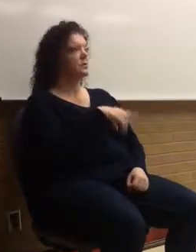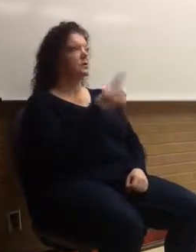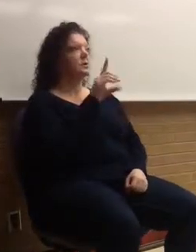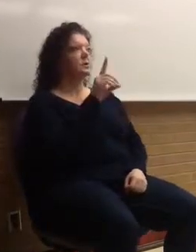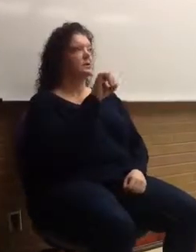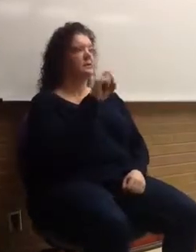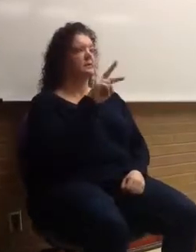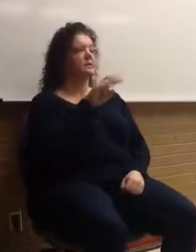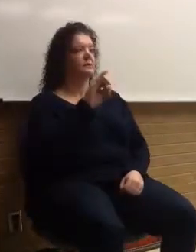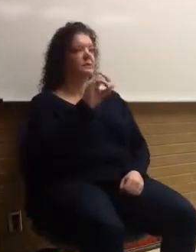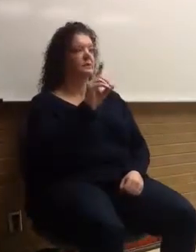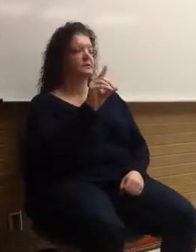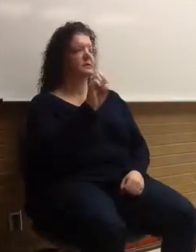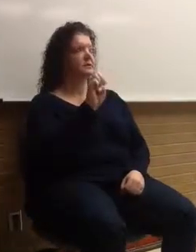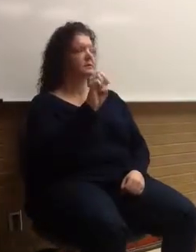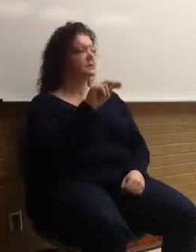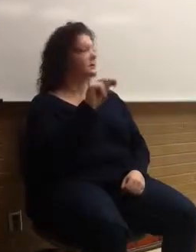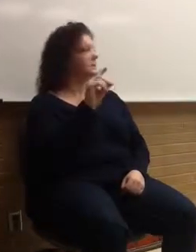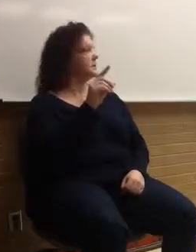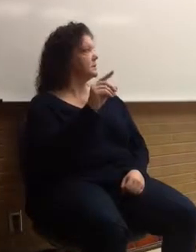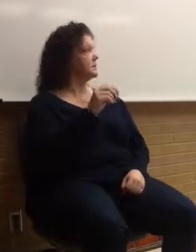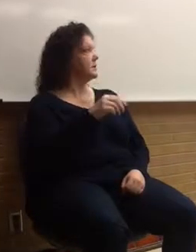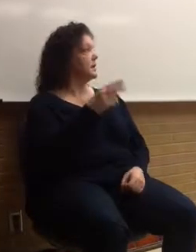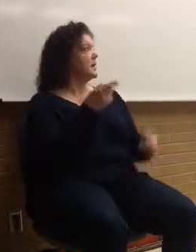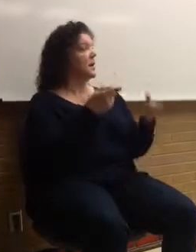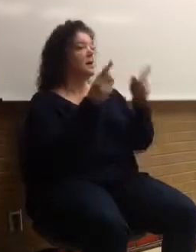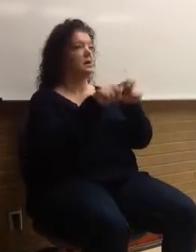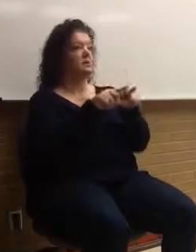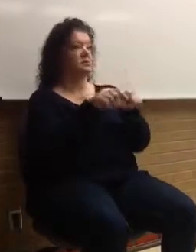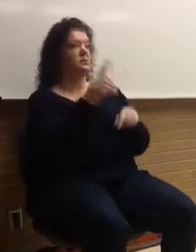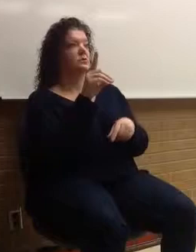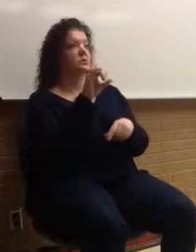dividend and the divisor,